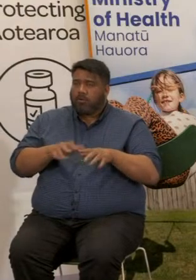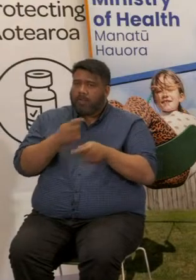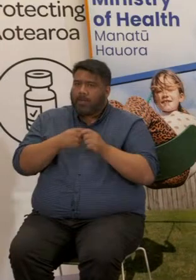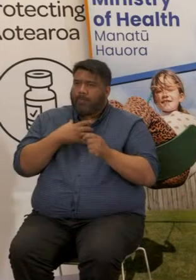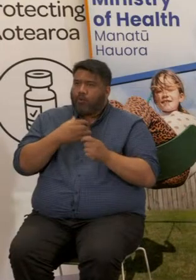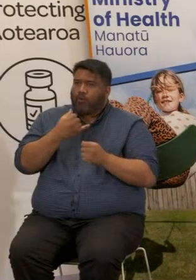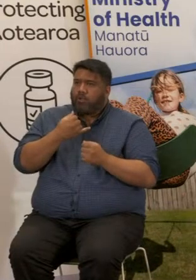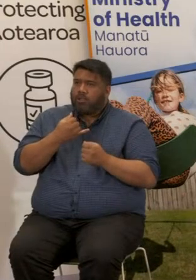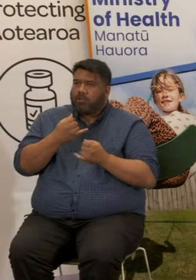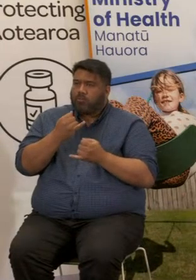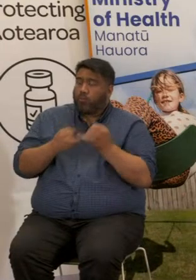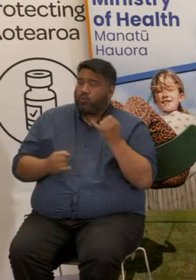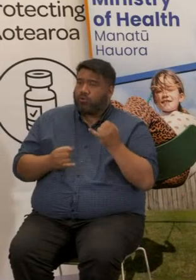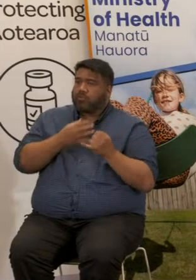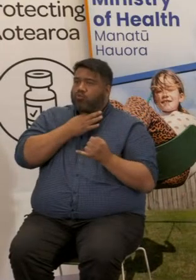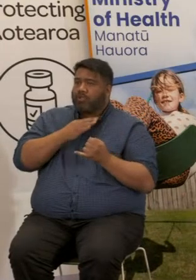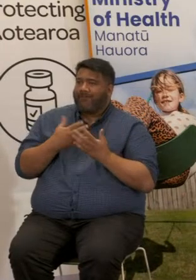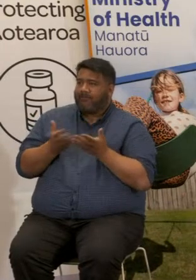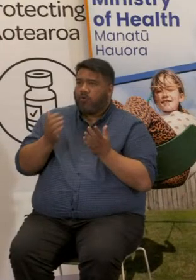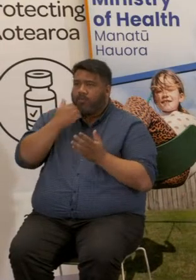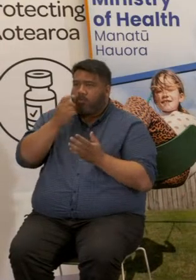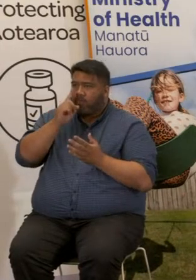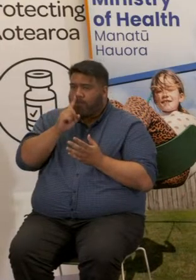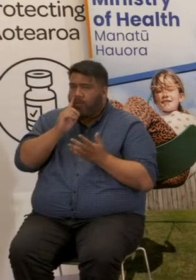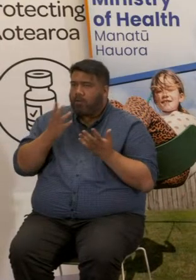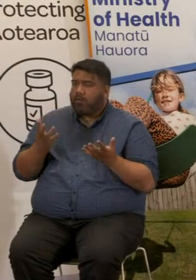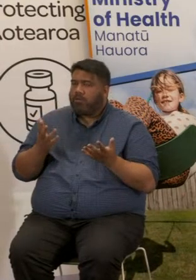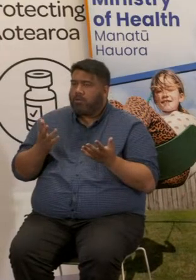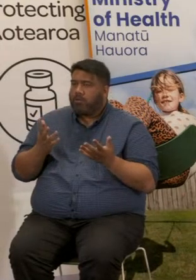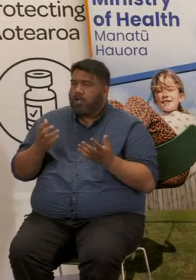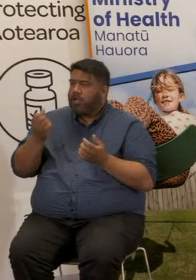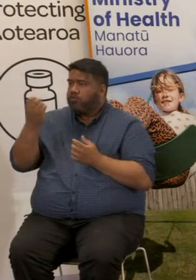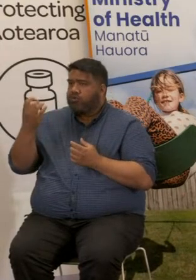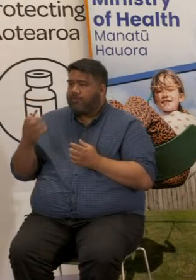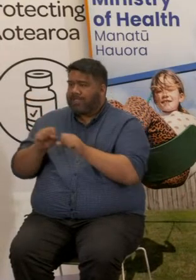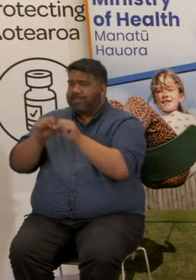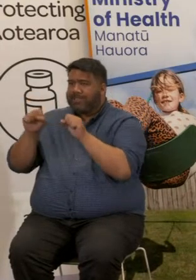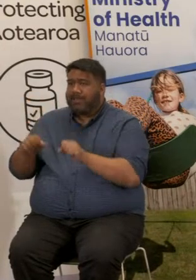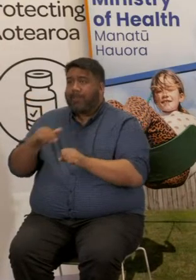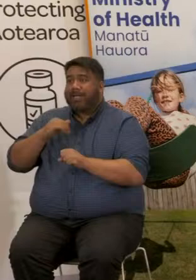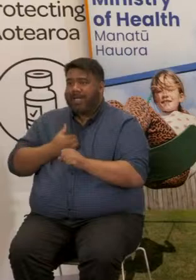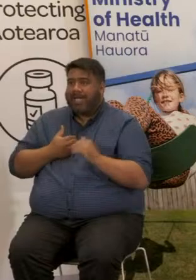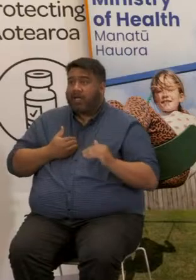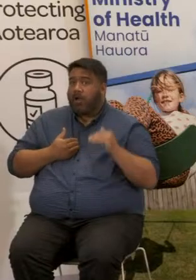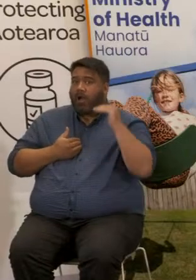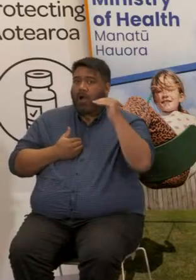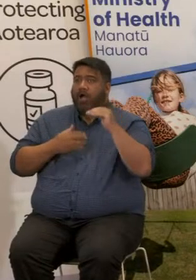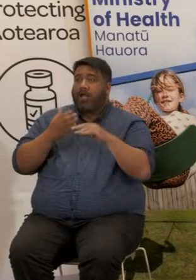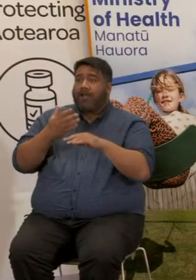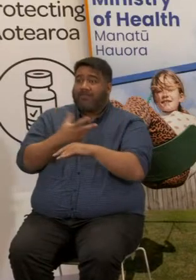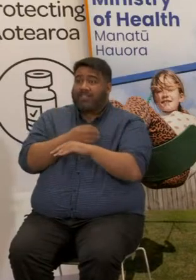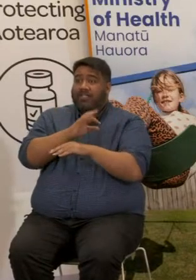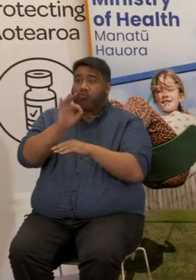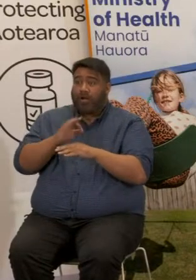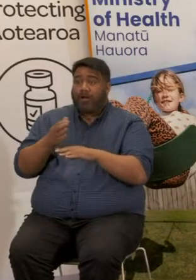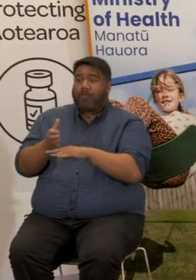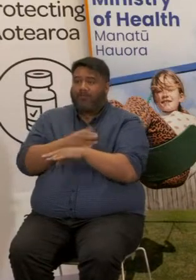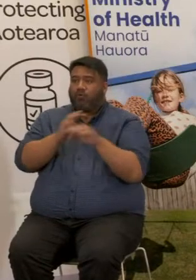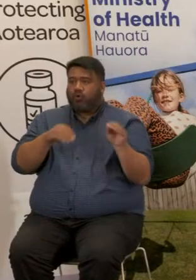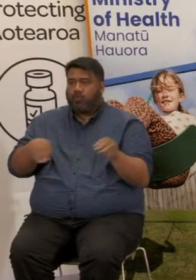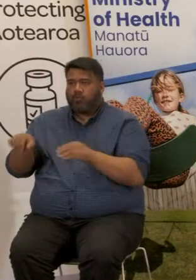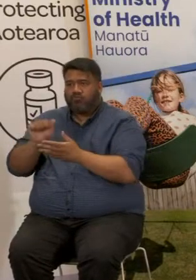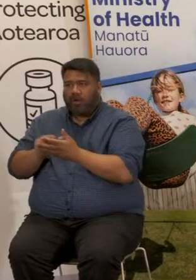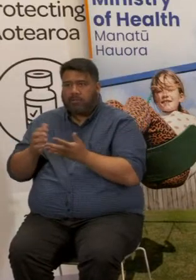Māori, and we don't have that underpinning vaccination rate that the traffic light system actually relies on? I think one of the other elements is